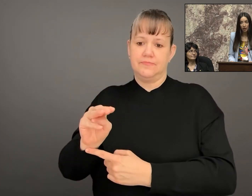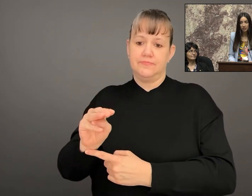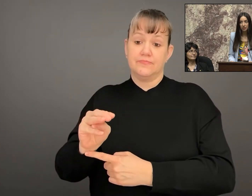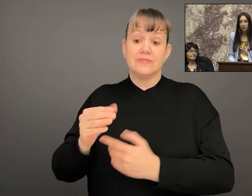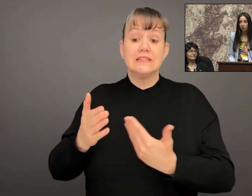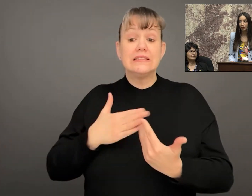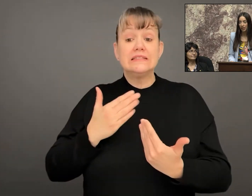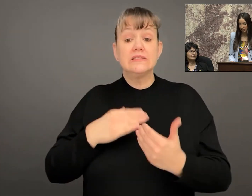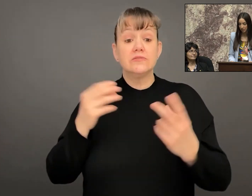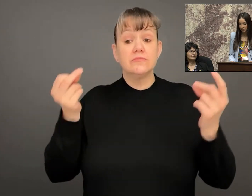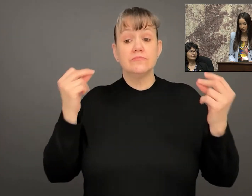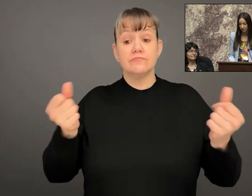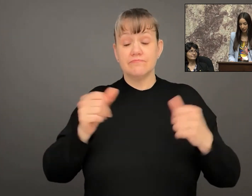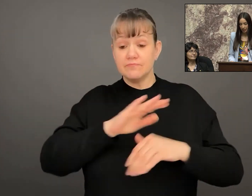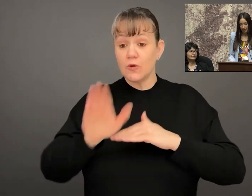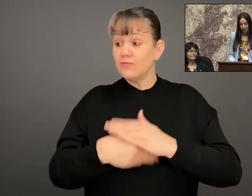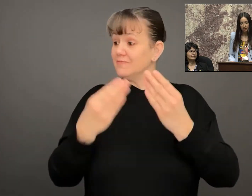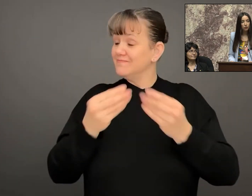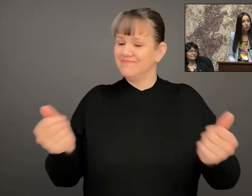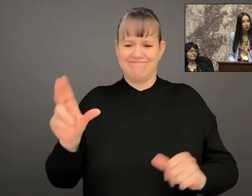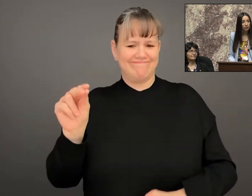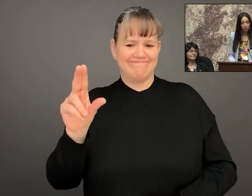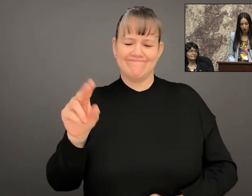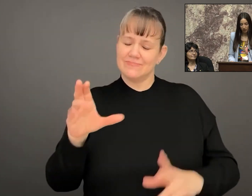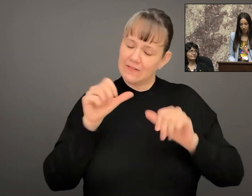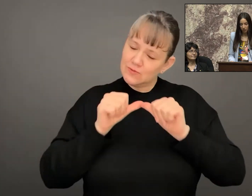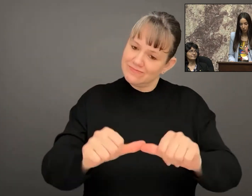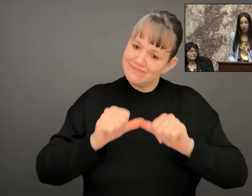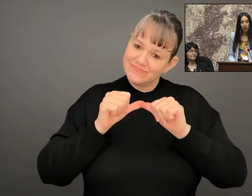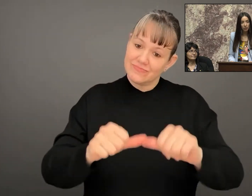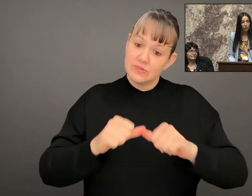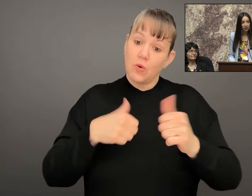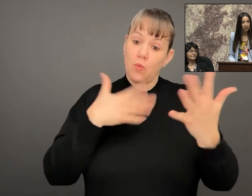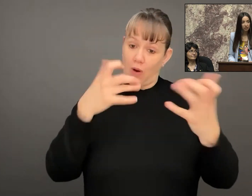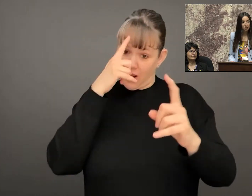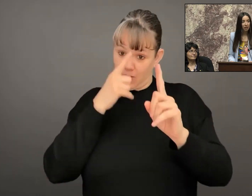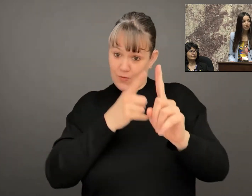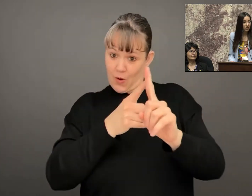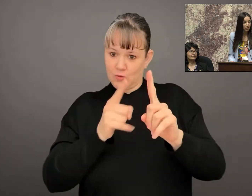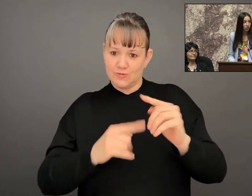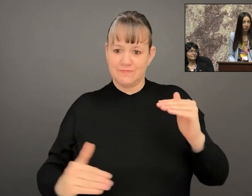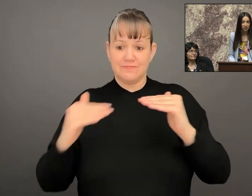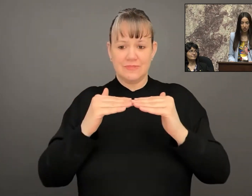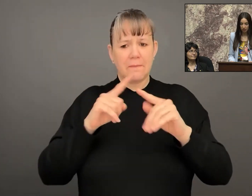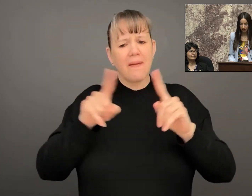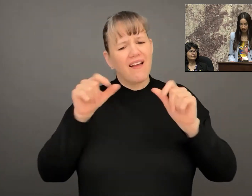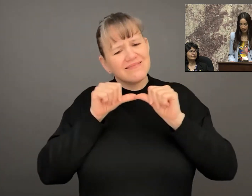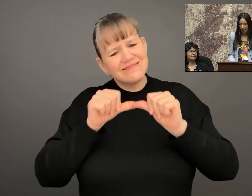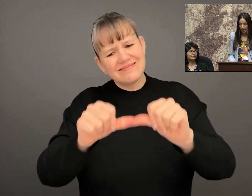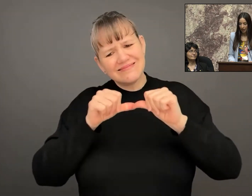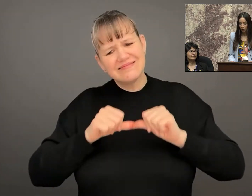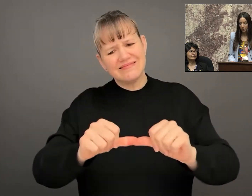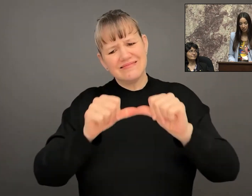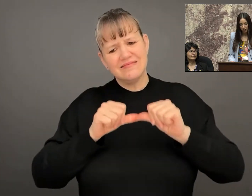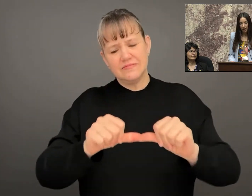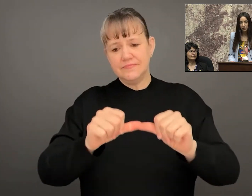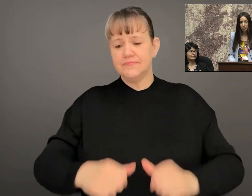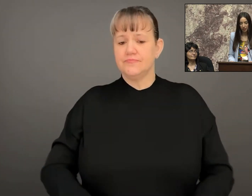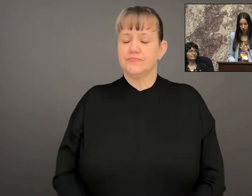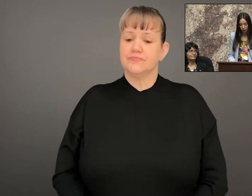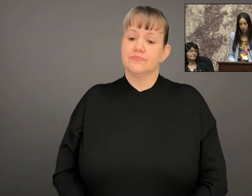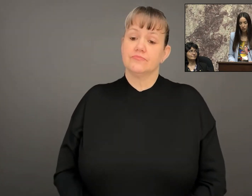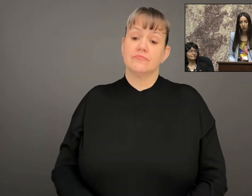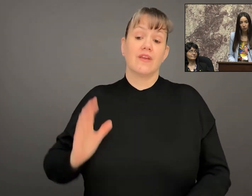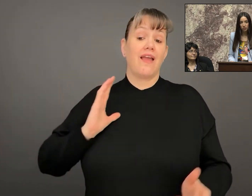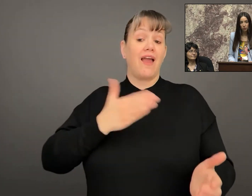we must be relentless. The future of the province will not be written by fear or division. It will be defined